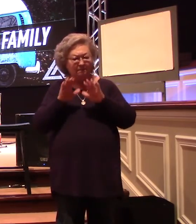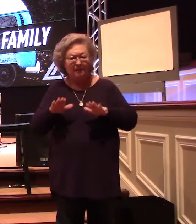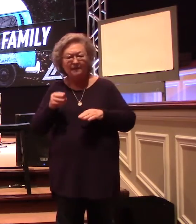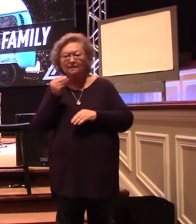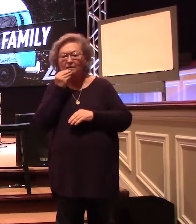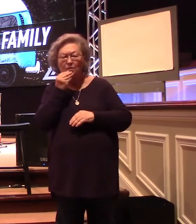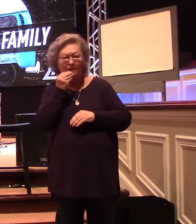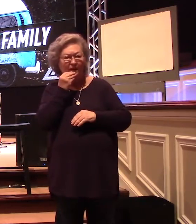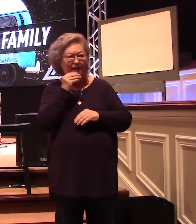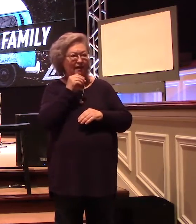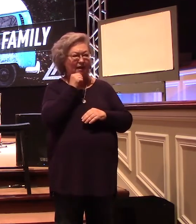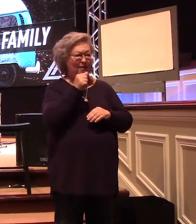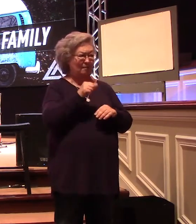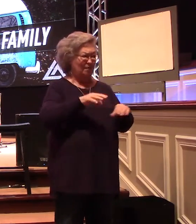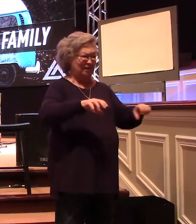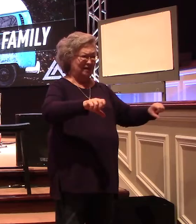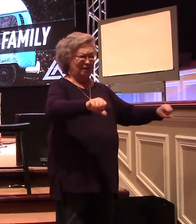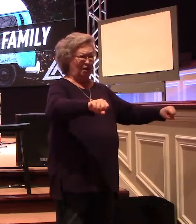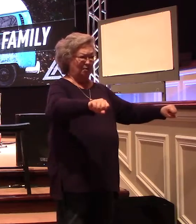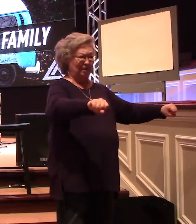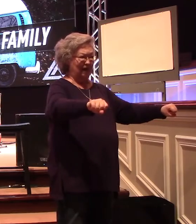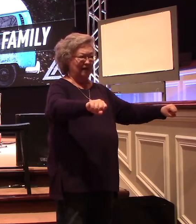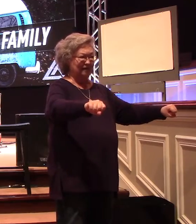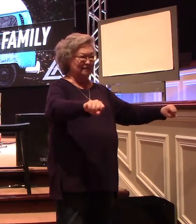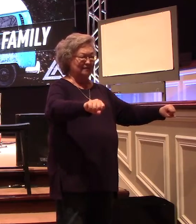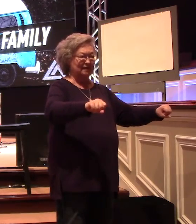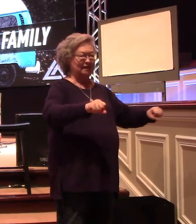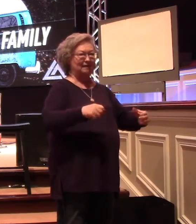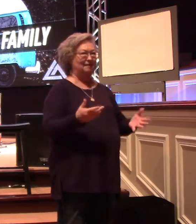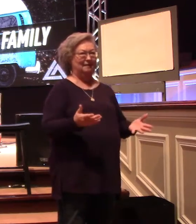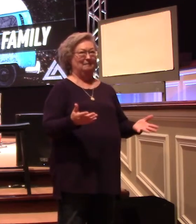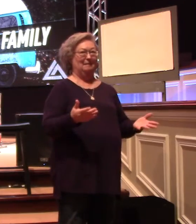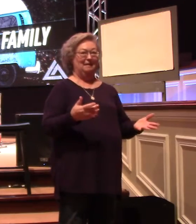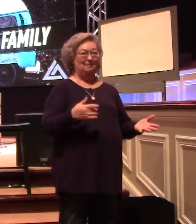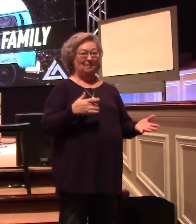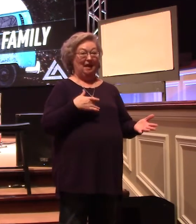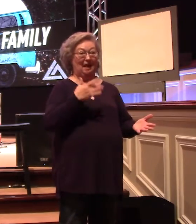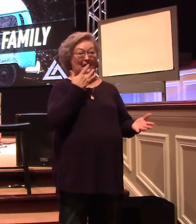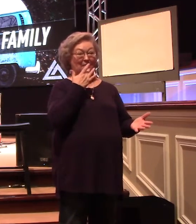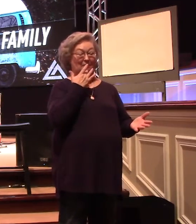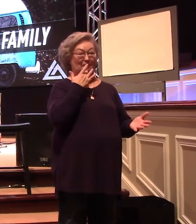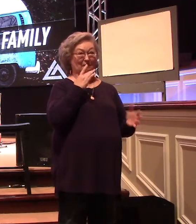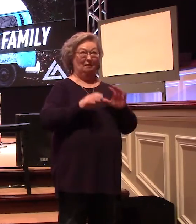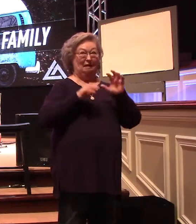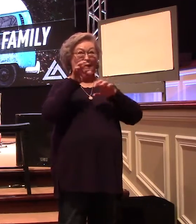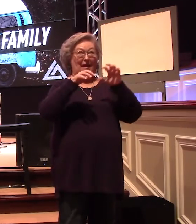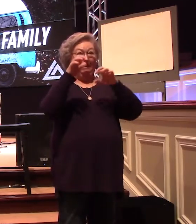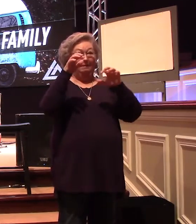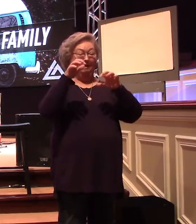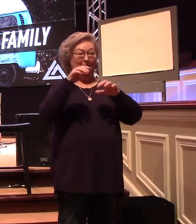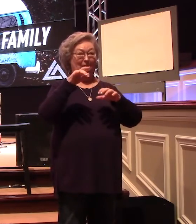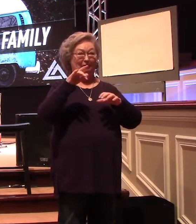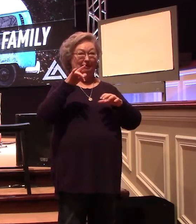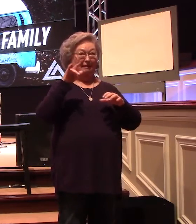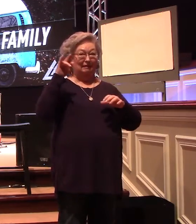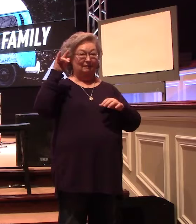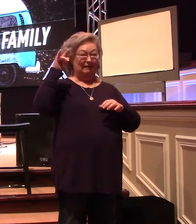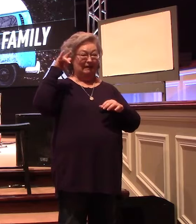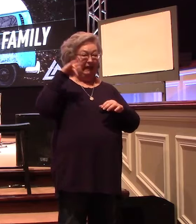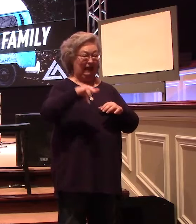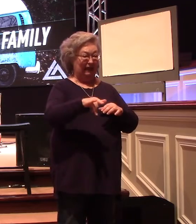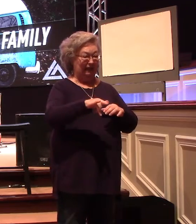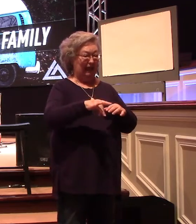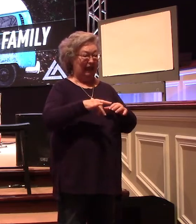no way. For some reason, I'd rather sign up for military service, go climb a cliff, or hang glide. But pray with my